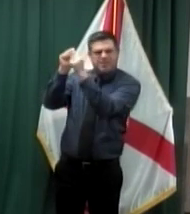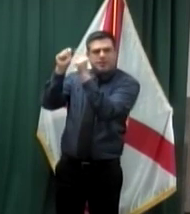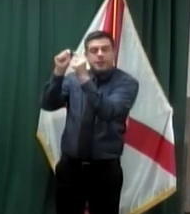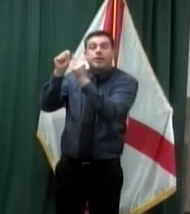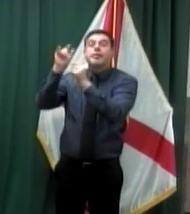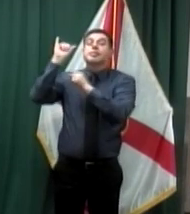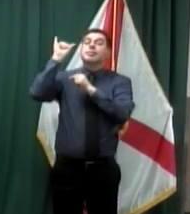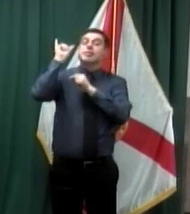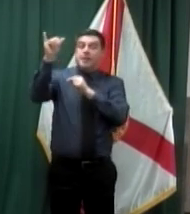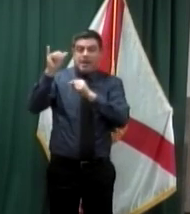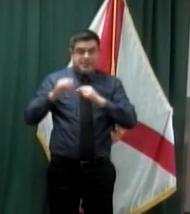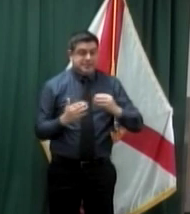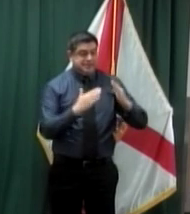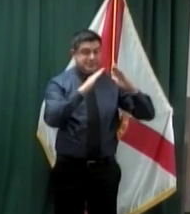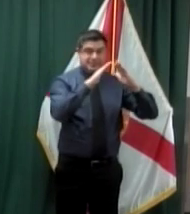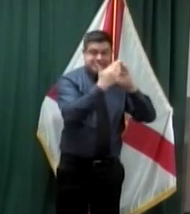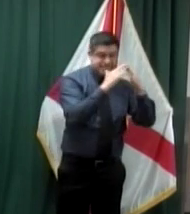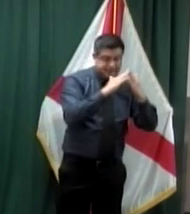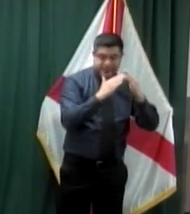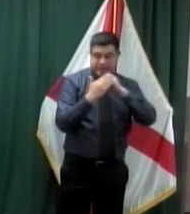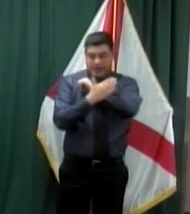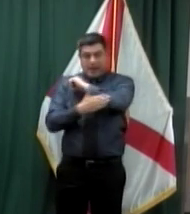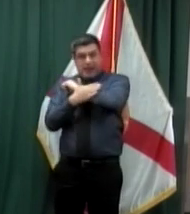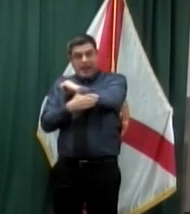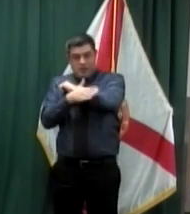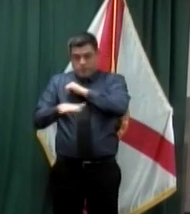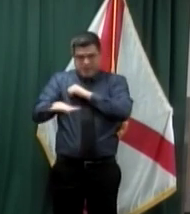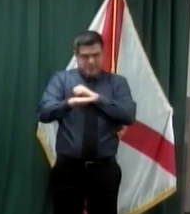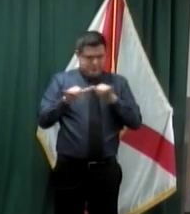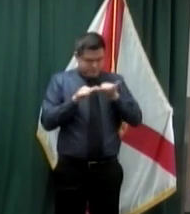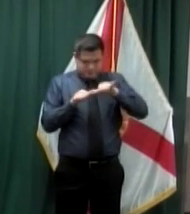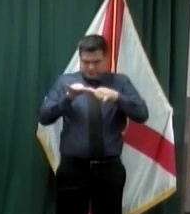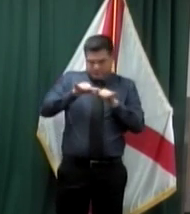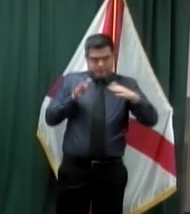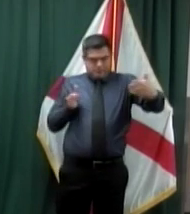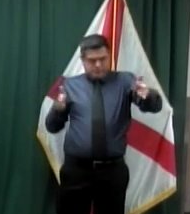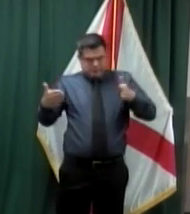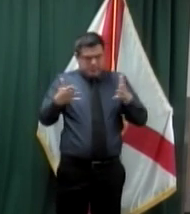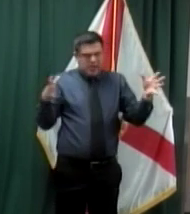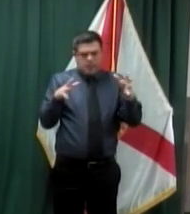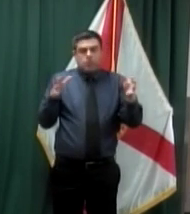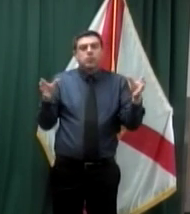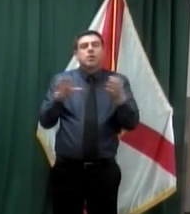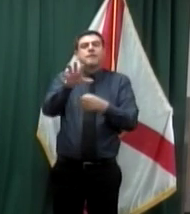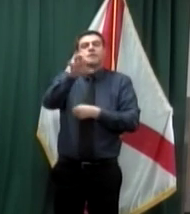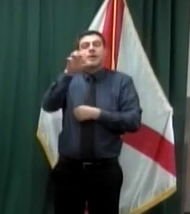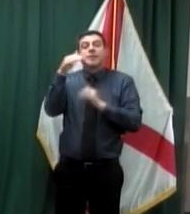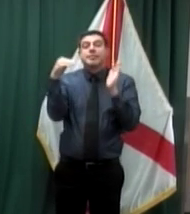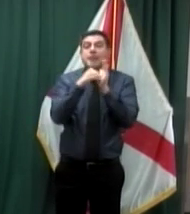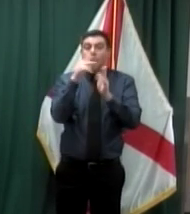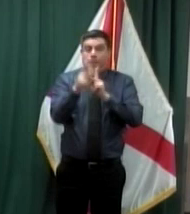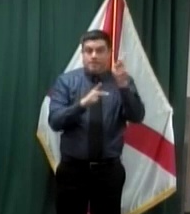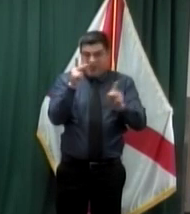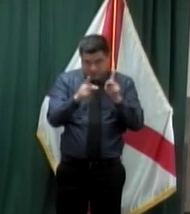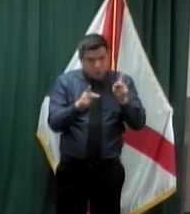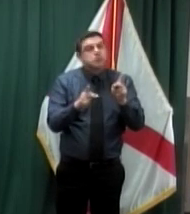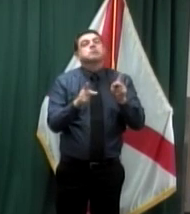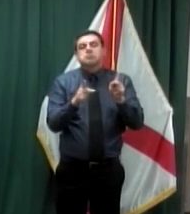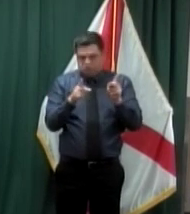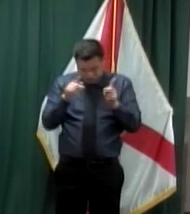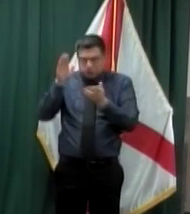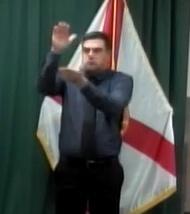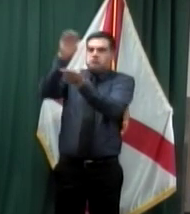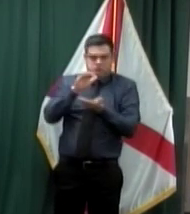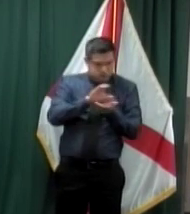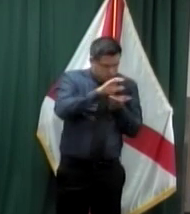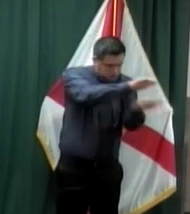who are over the 500,000, even if they were one person over 500,000, received $90 million. A lot of